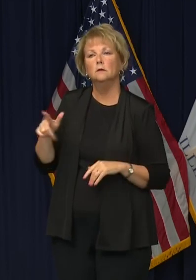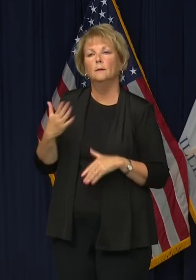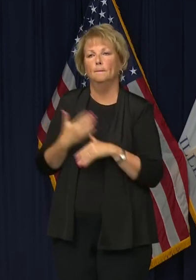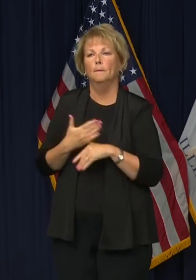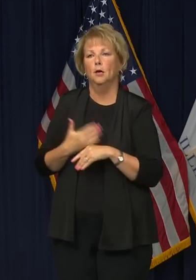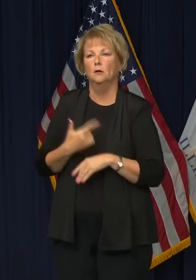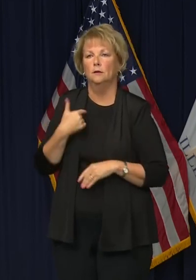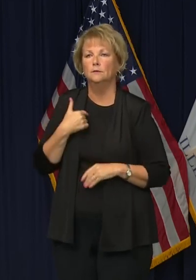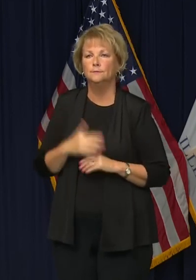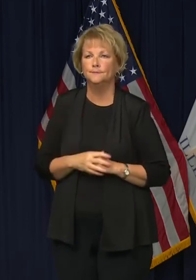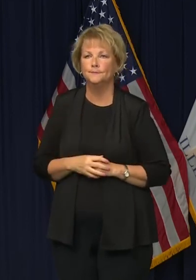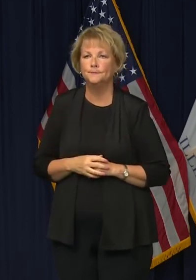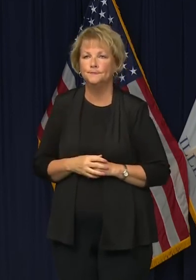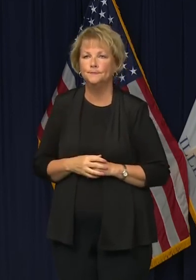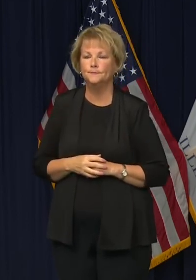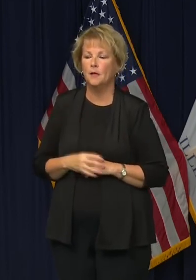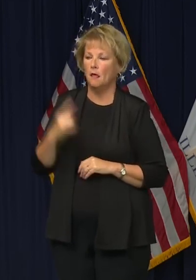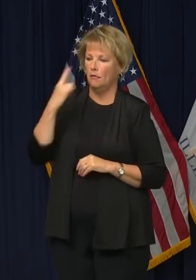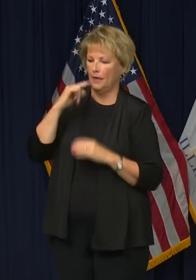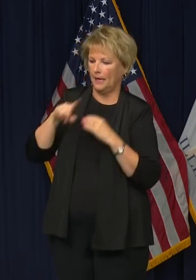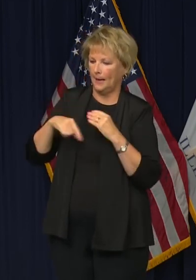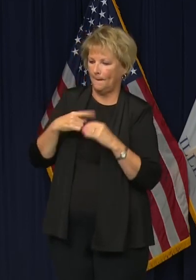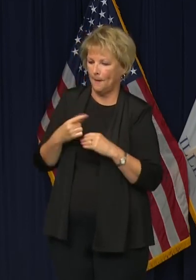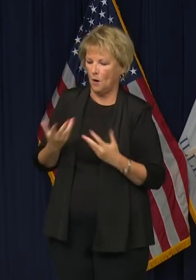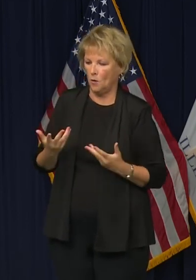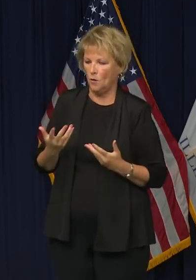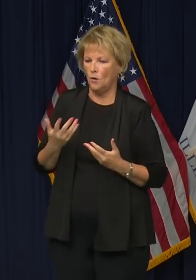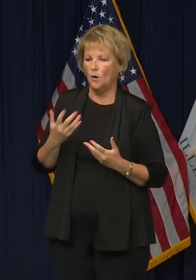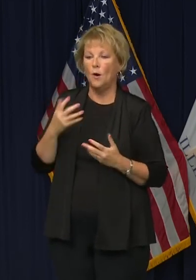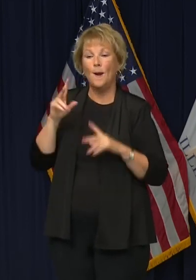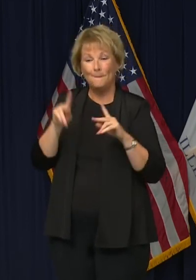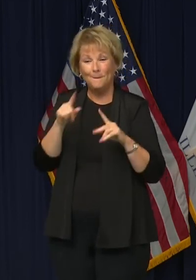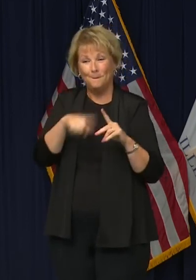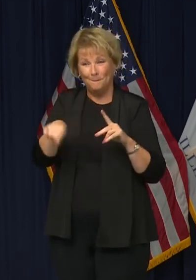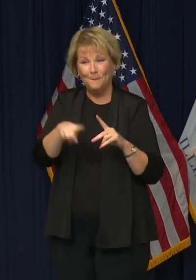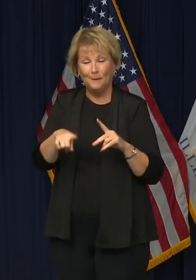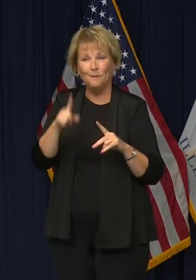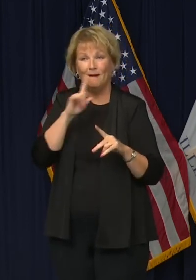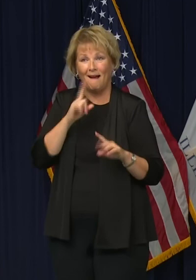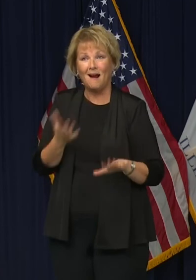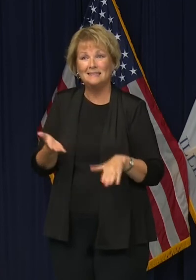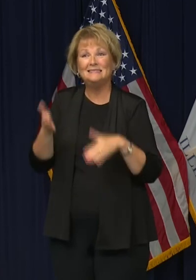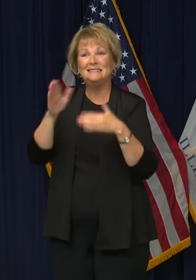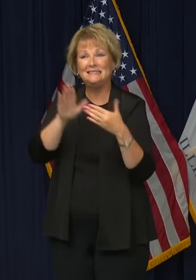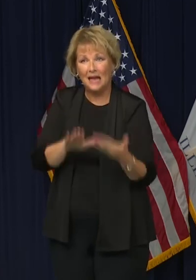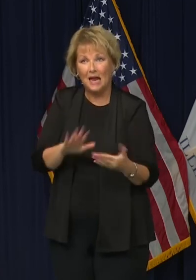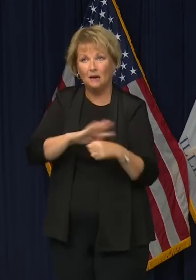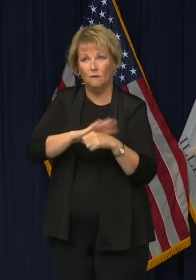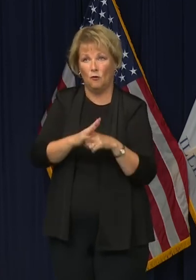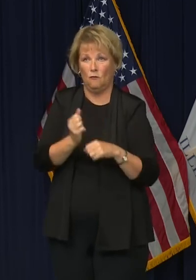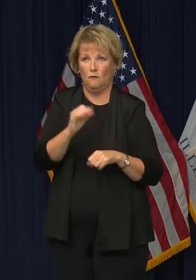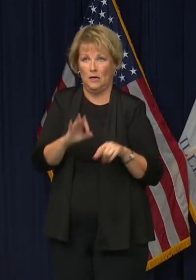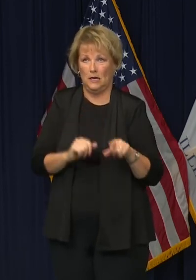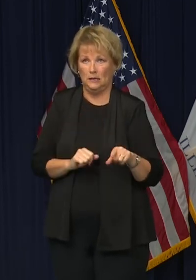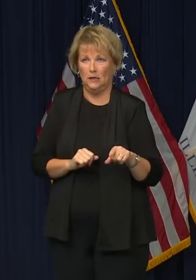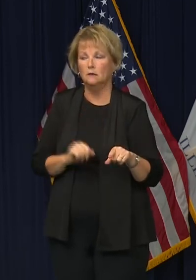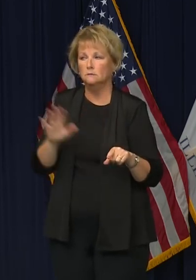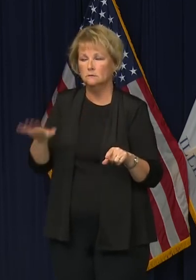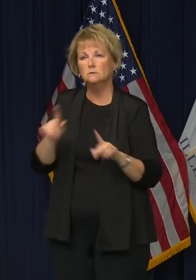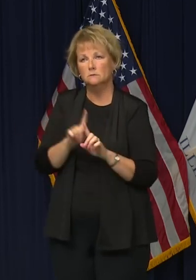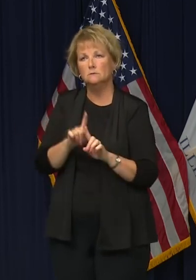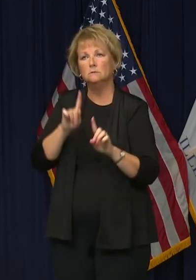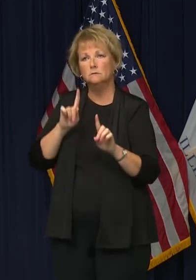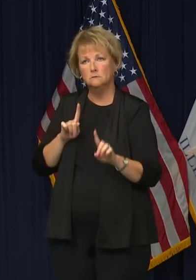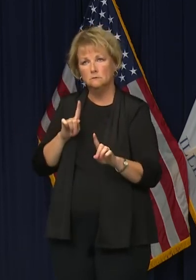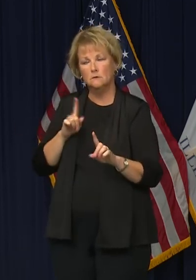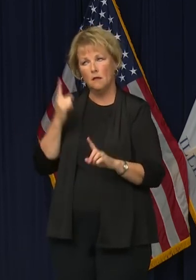disturbing in the context of the fact that people are dying. Maybe people ought to step back a little,